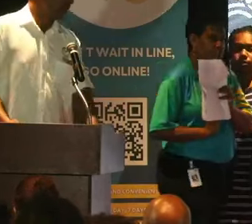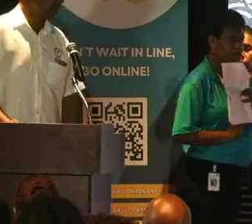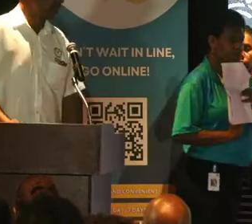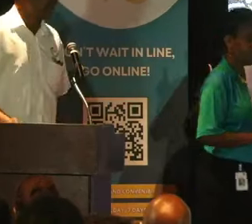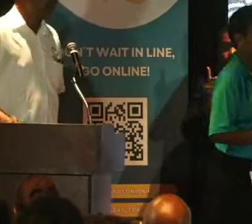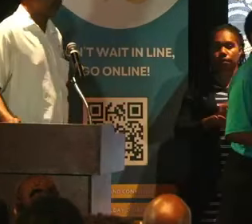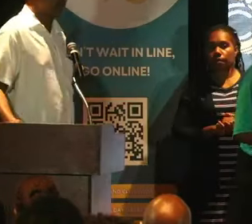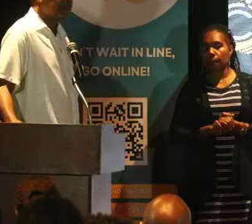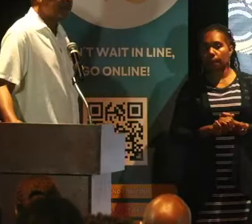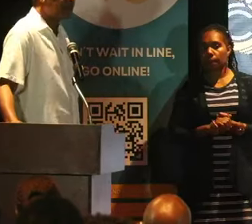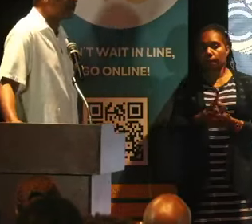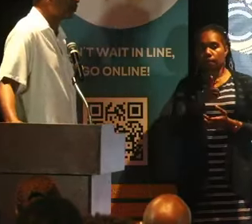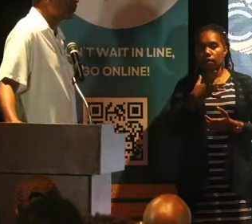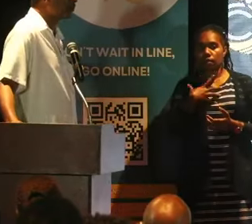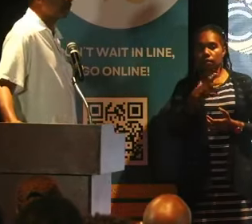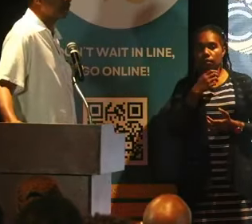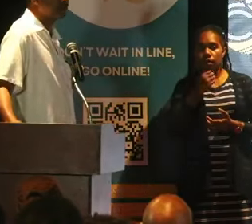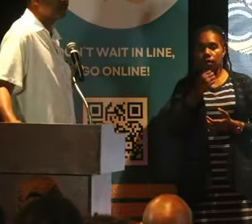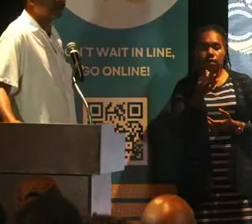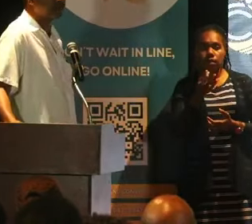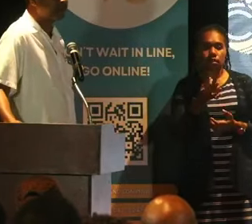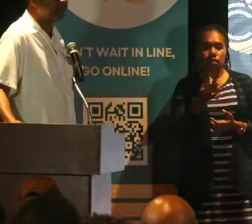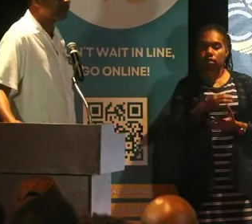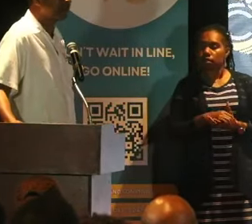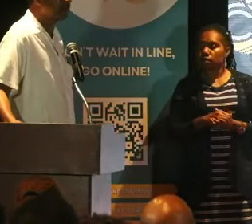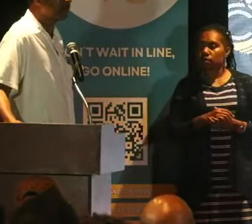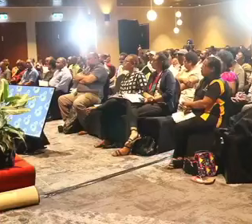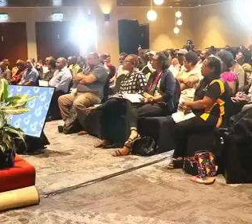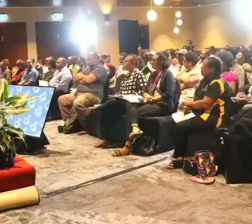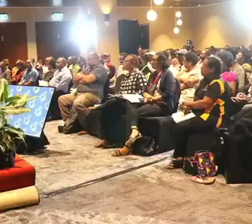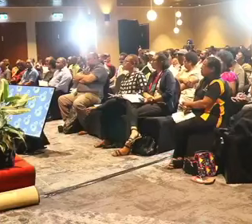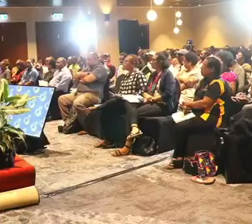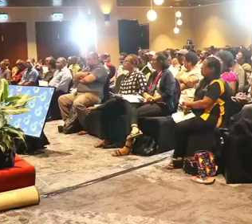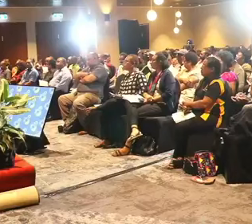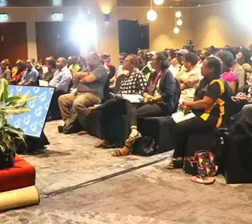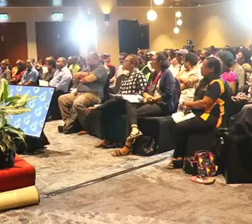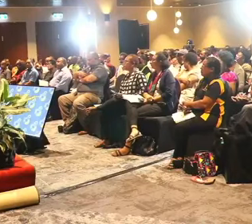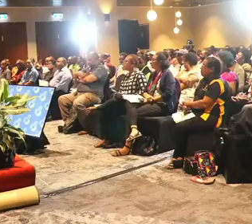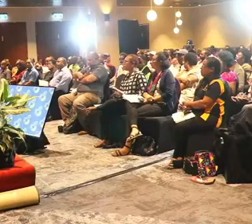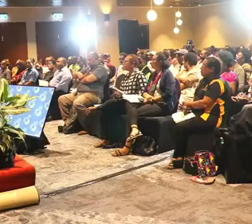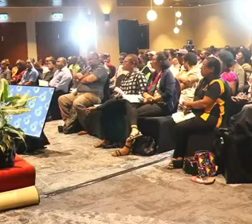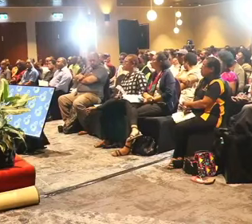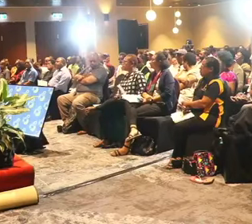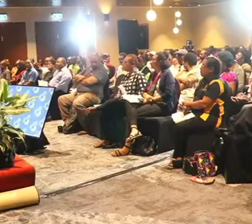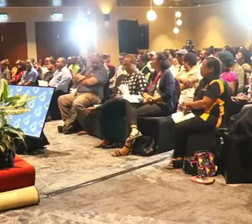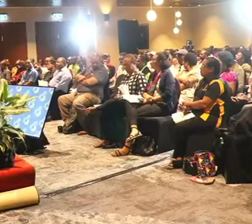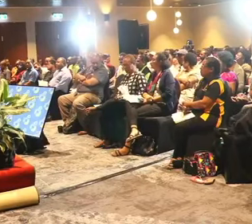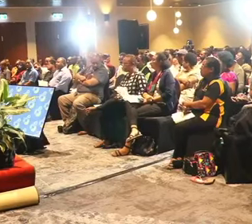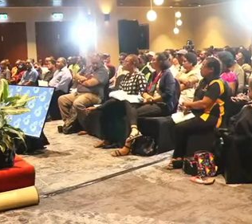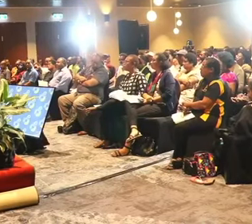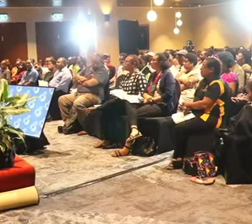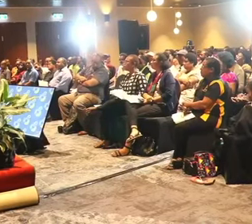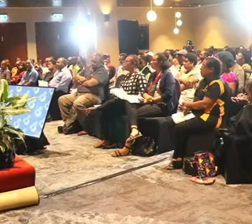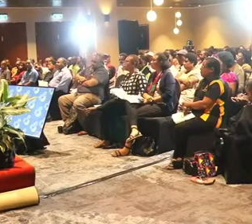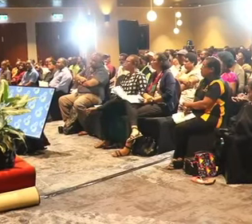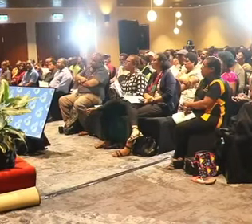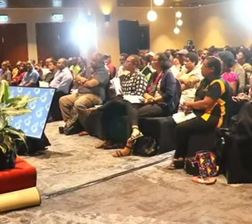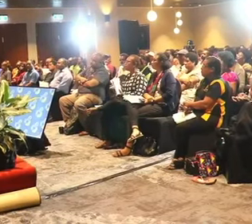Thank you. We'll take one from the middle and one from this side. I understand IPA is a